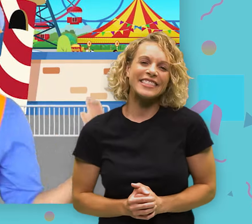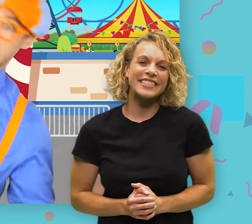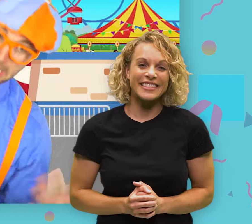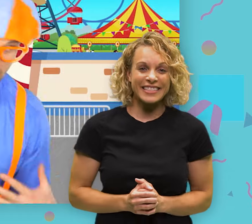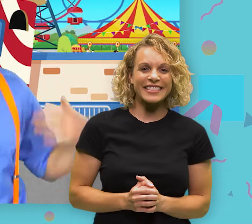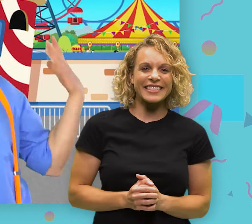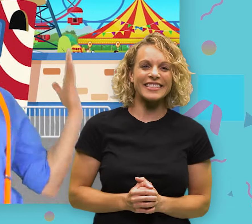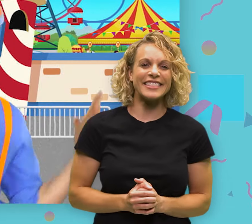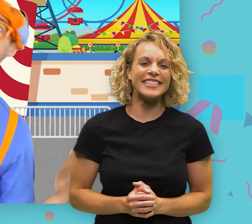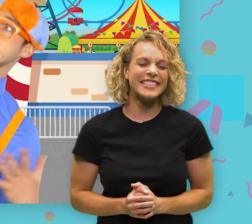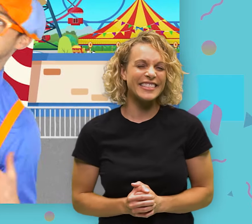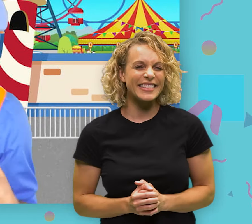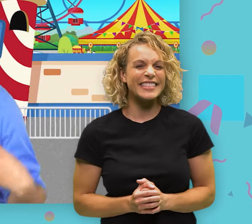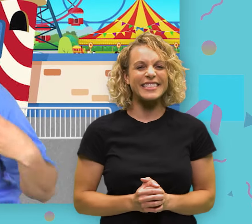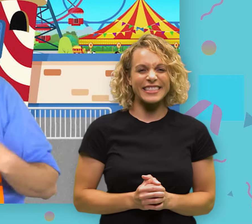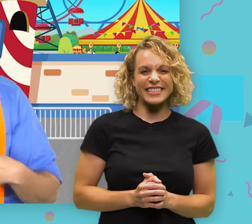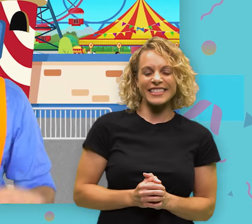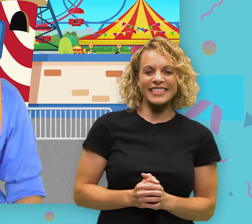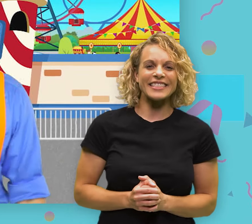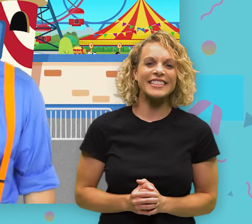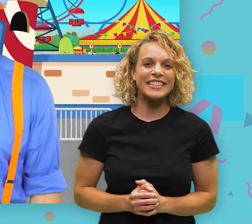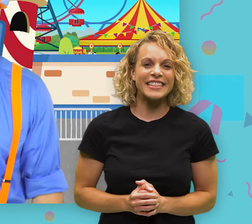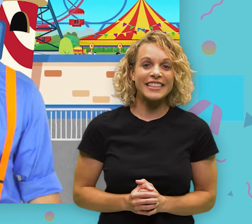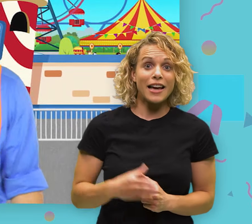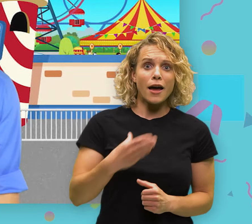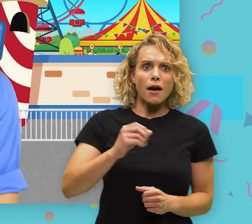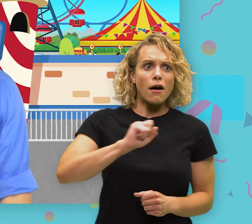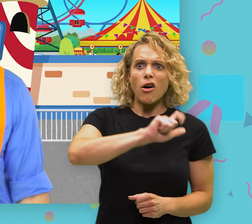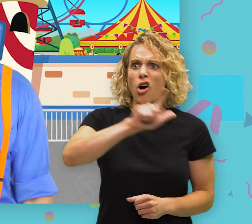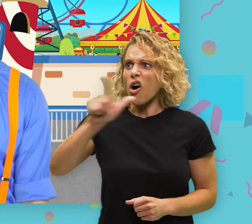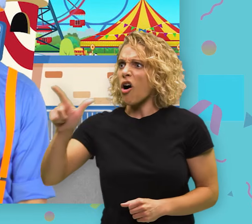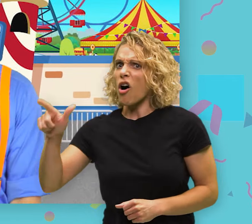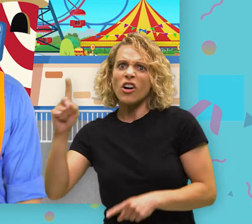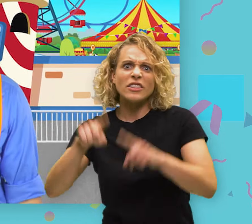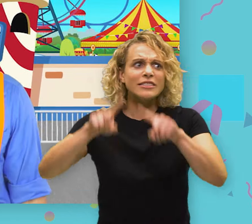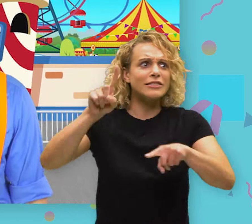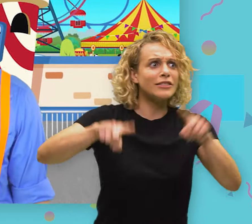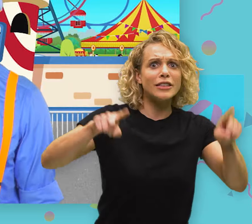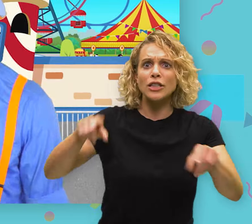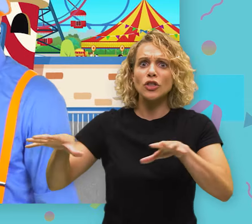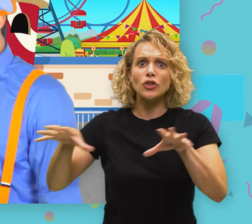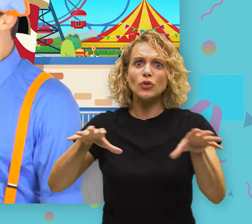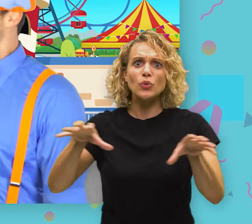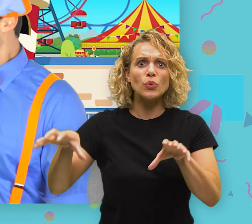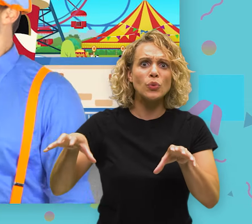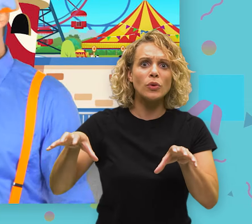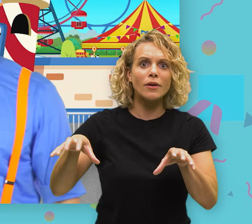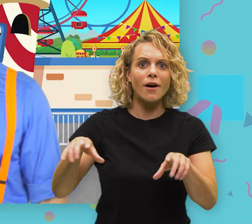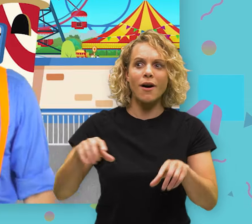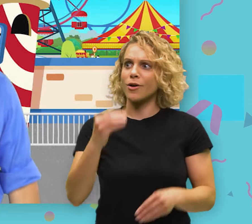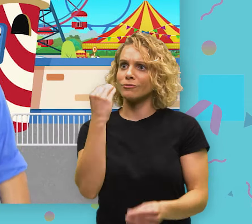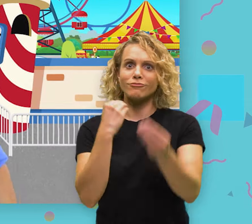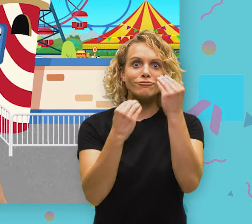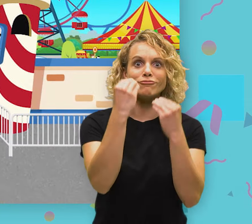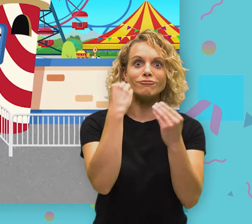Whoa! Whoa! And all the attractions, and even all the food!